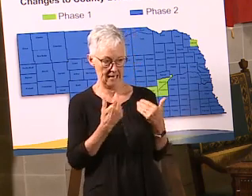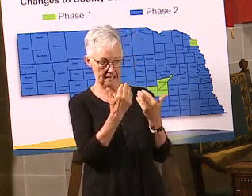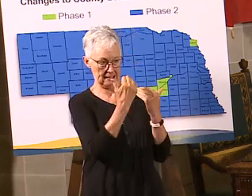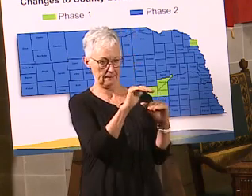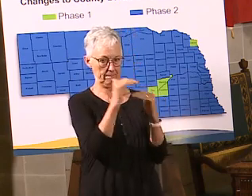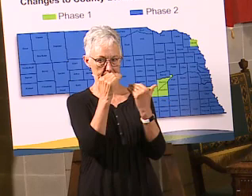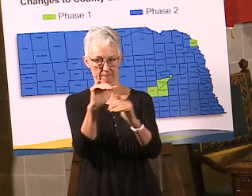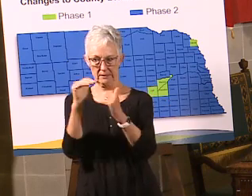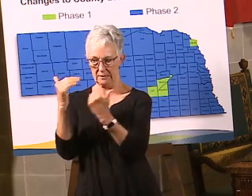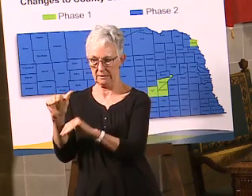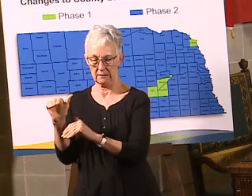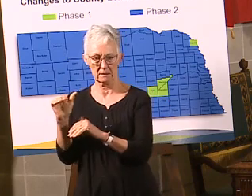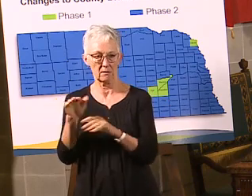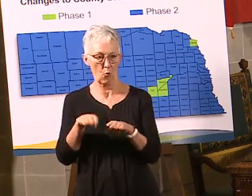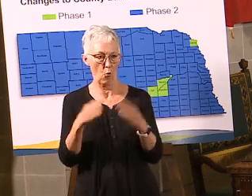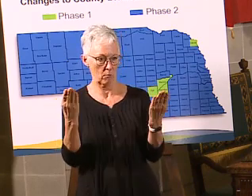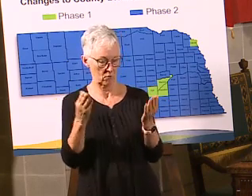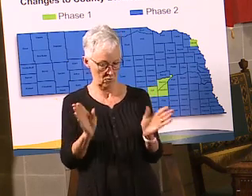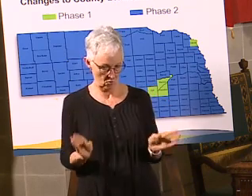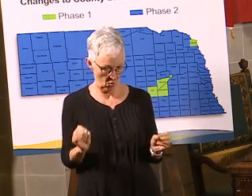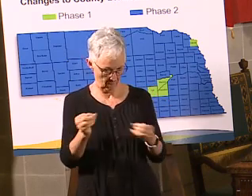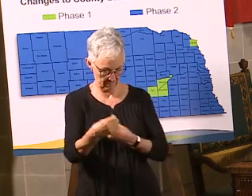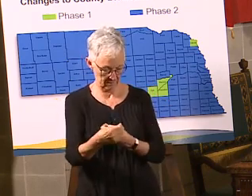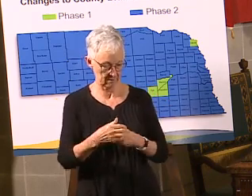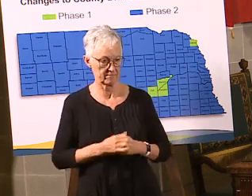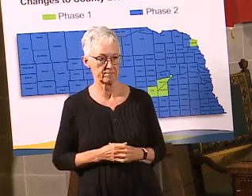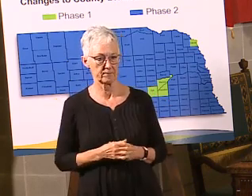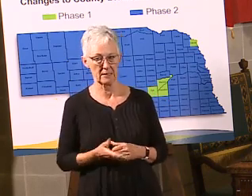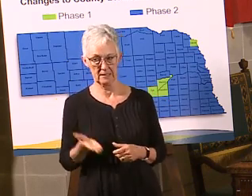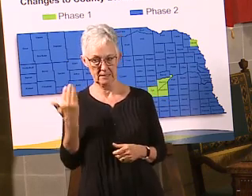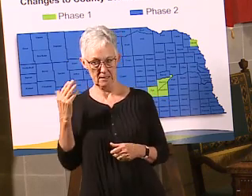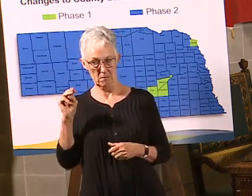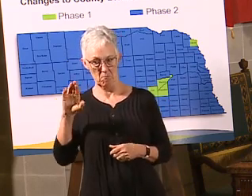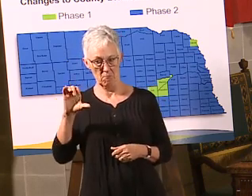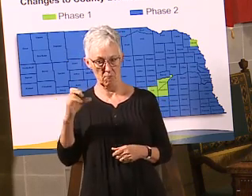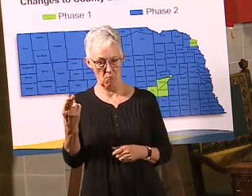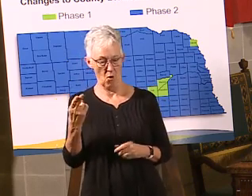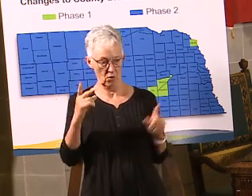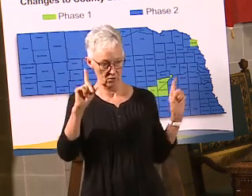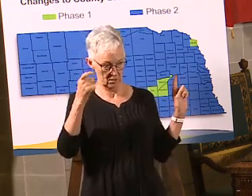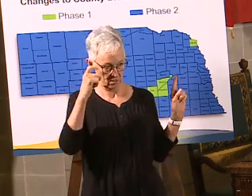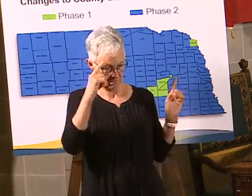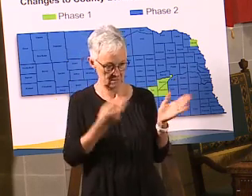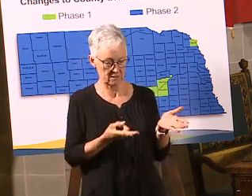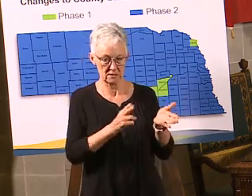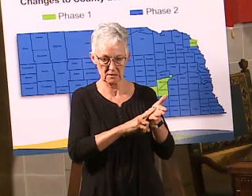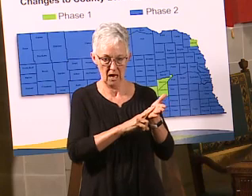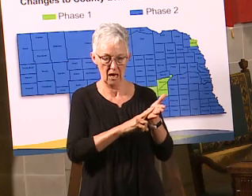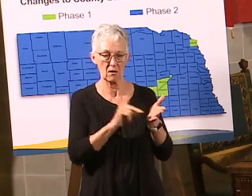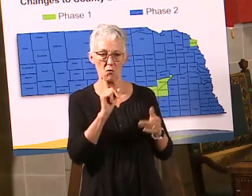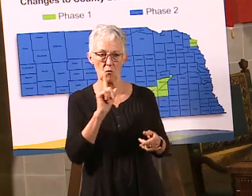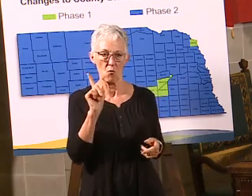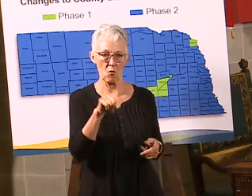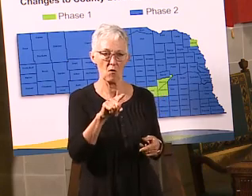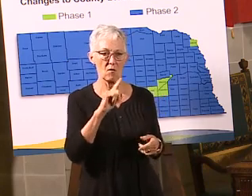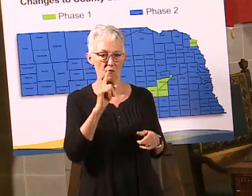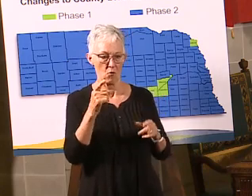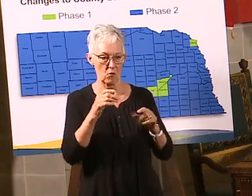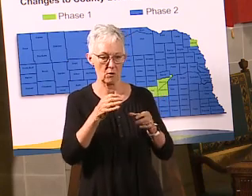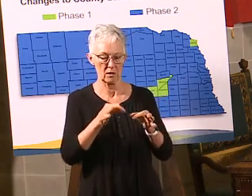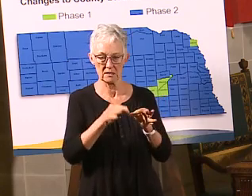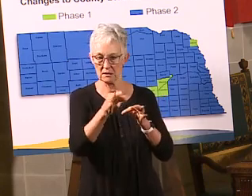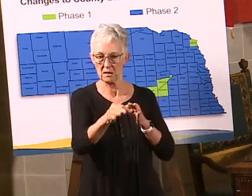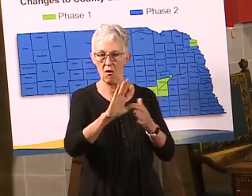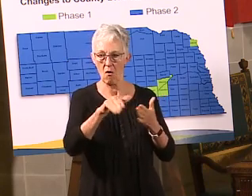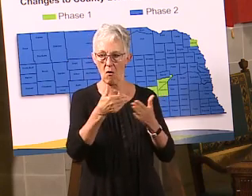on a daily basis. Back in March, the governor signed an executive order extending the expiration date for all driver's licenses and ID